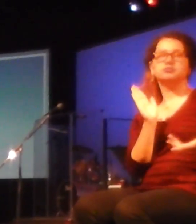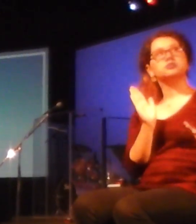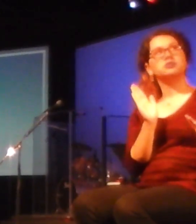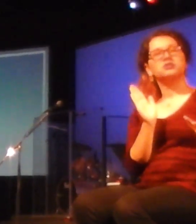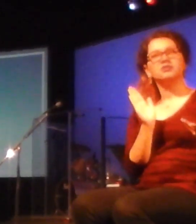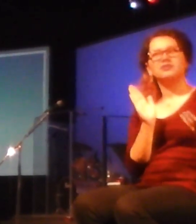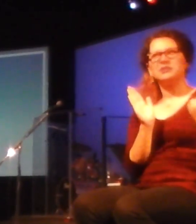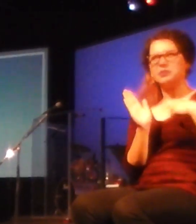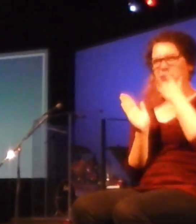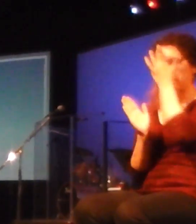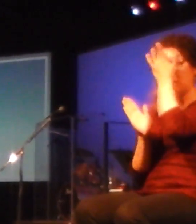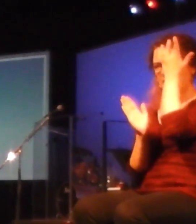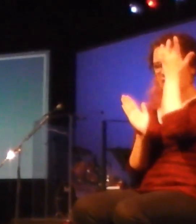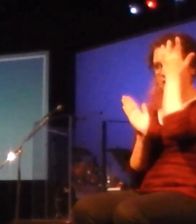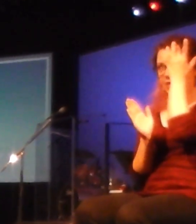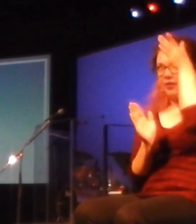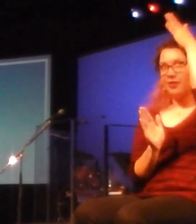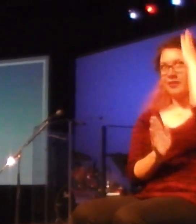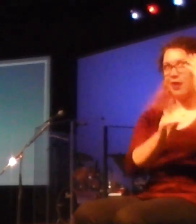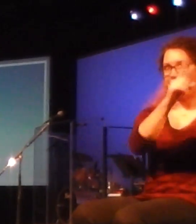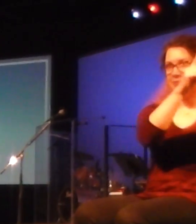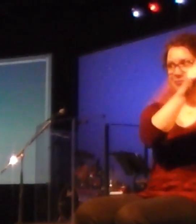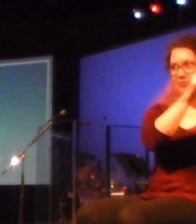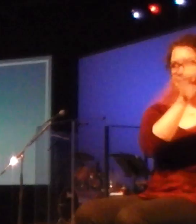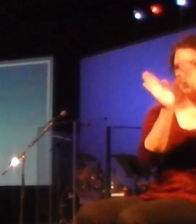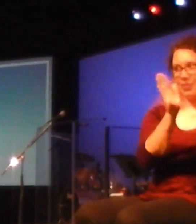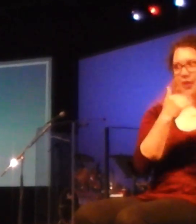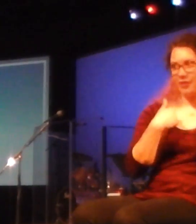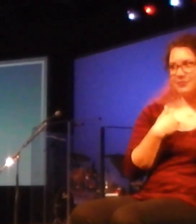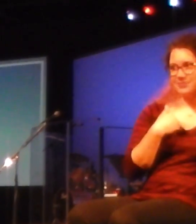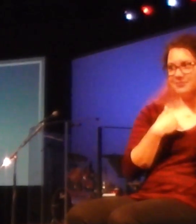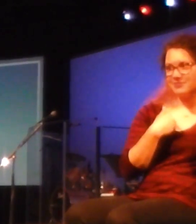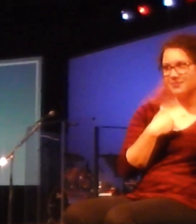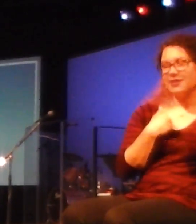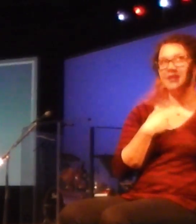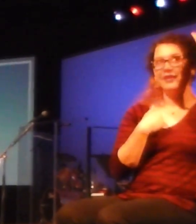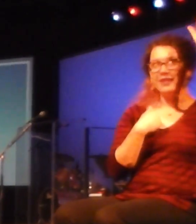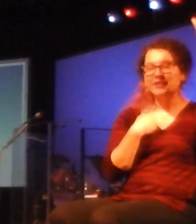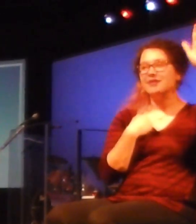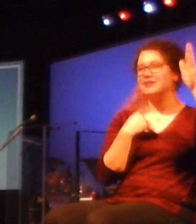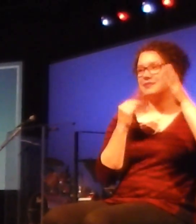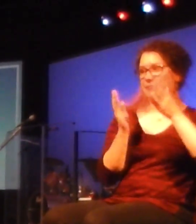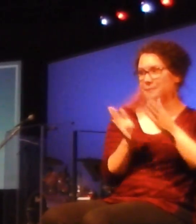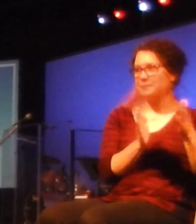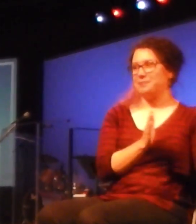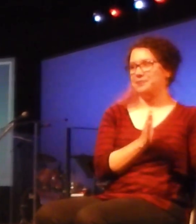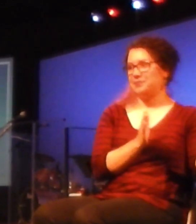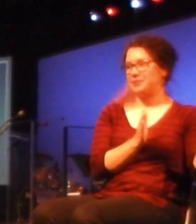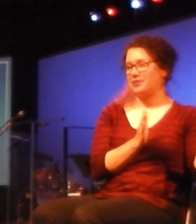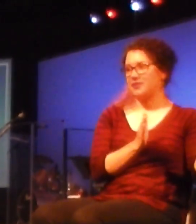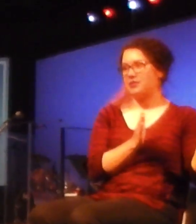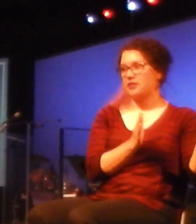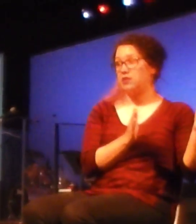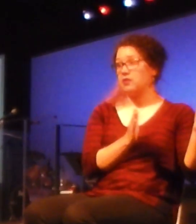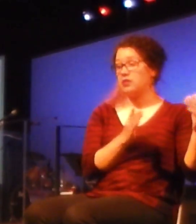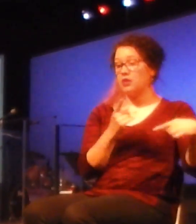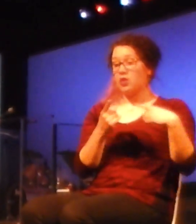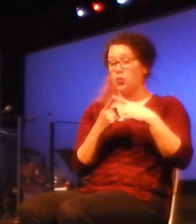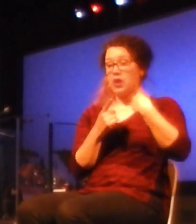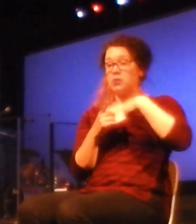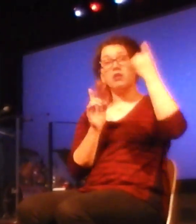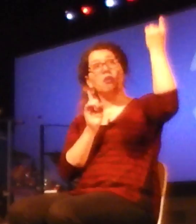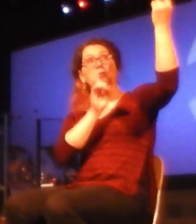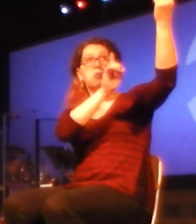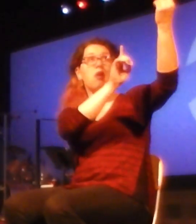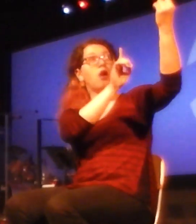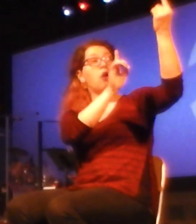God is actually the one with the plan. It's his plans. And so when we go to